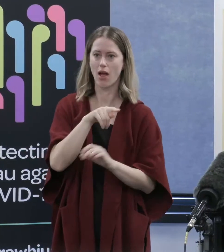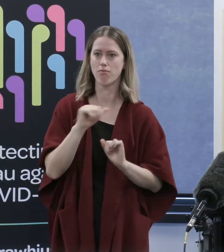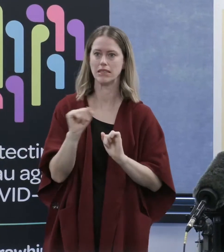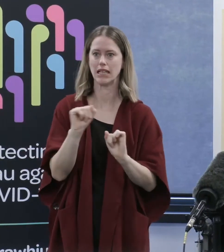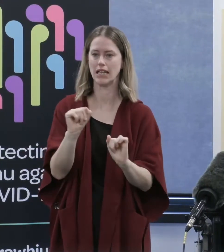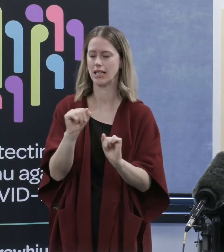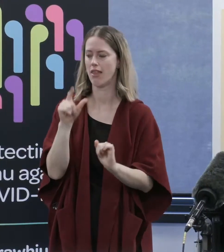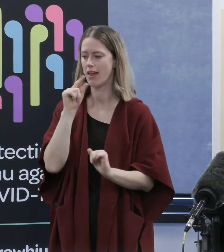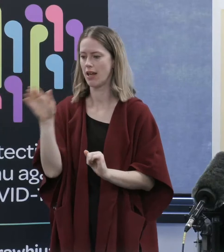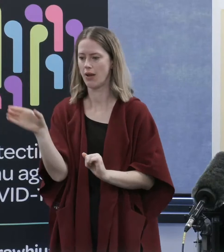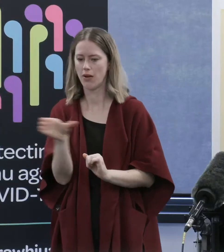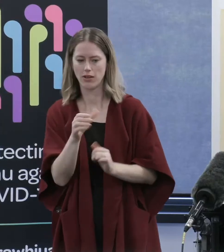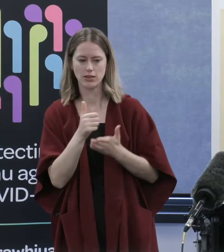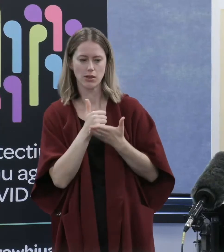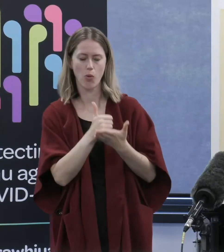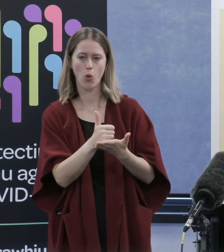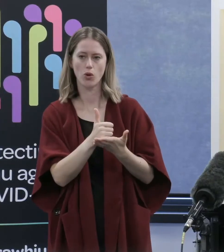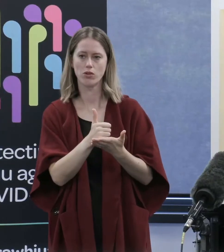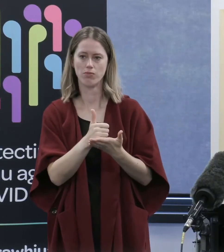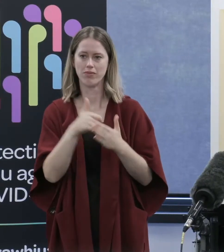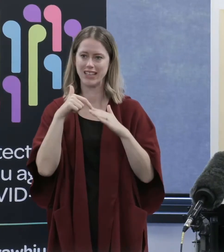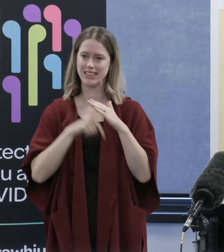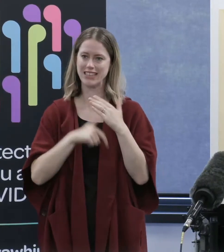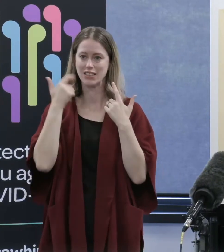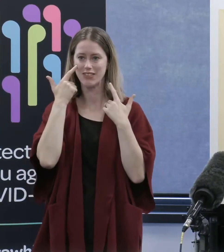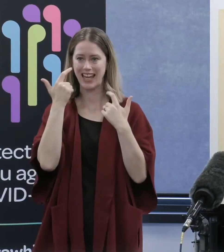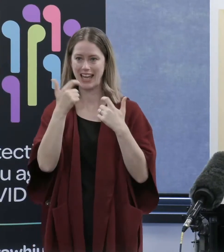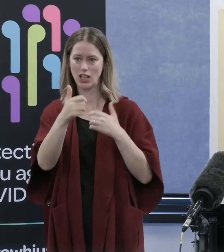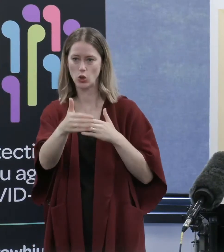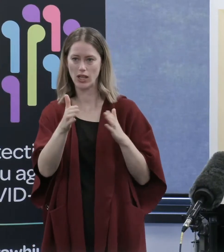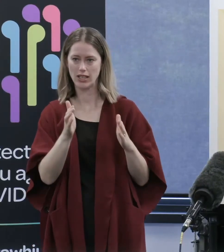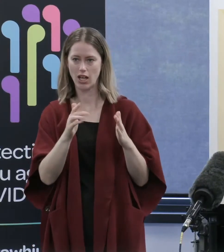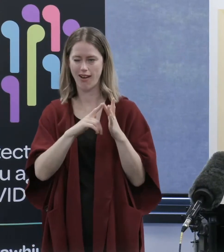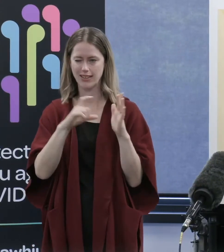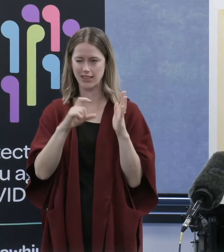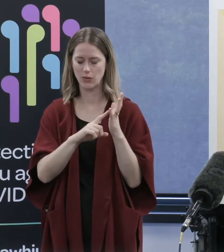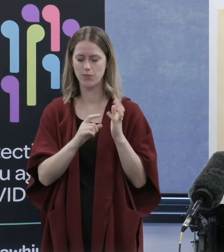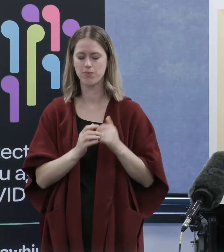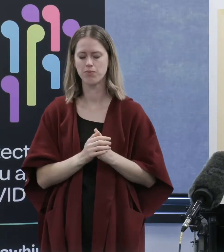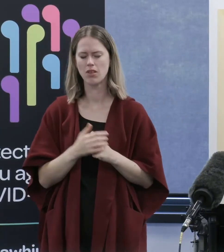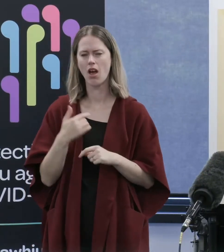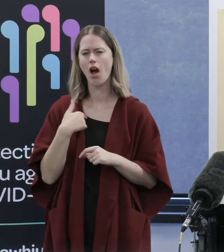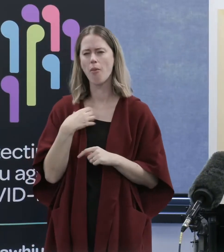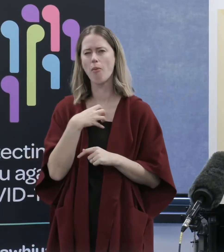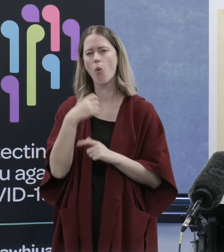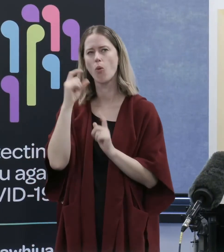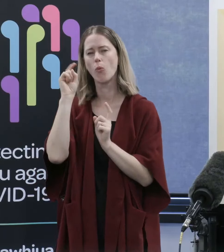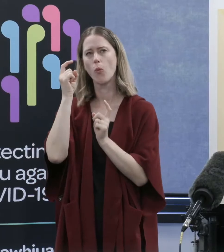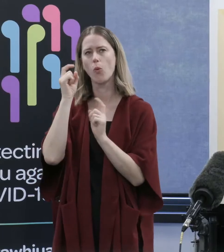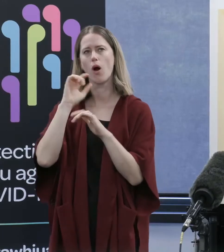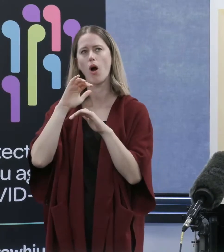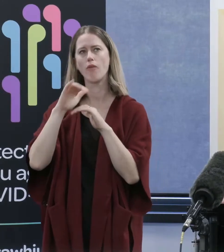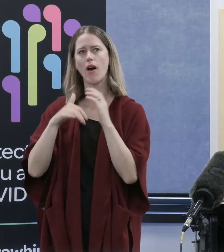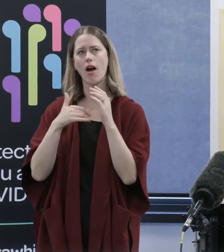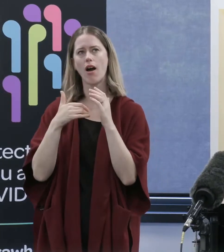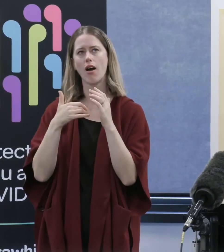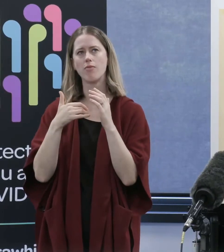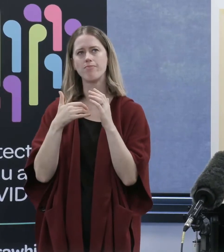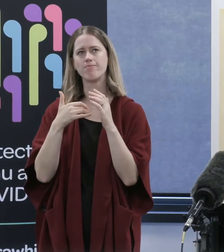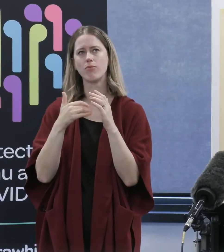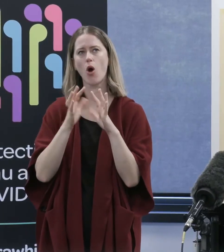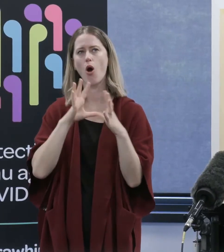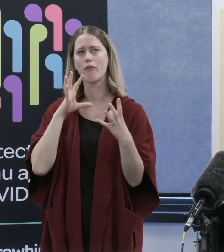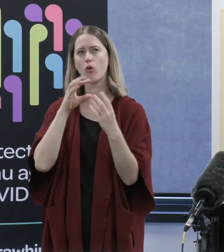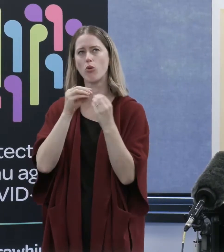need a high level of care, including intensive care. So I think I'm more concerned about the pressure right across the